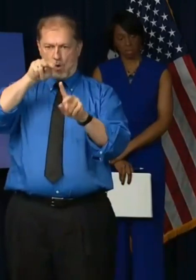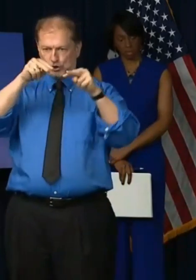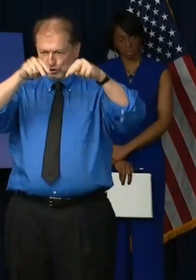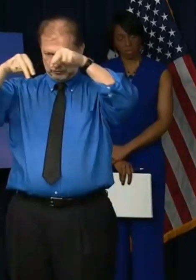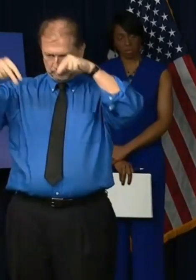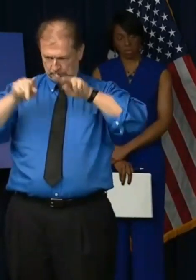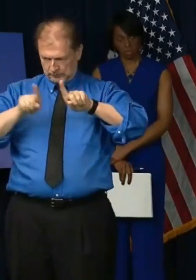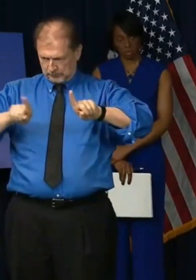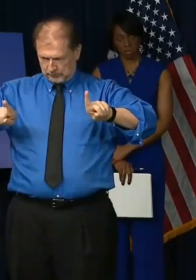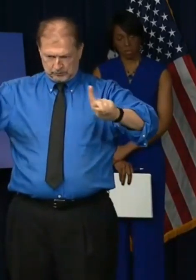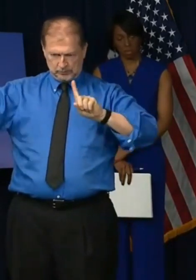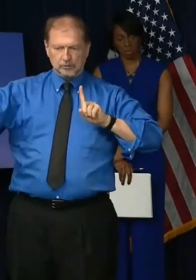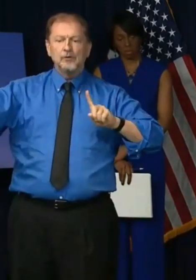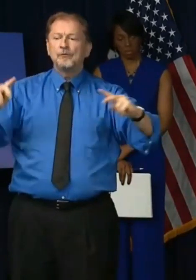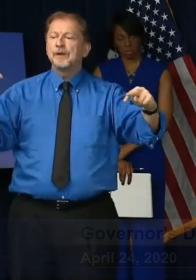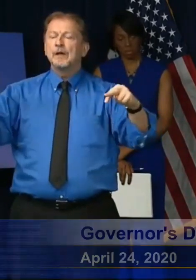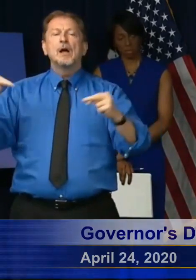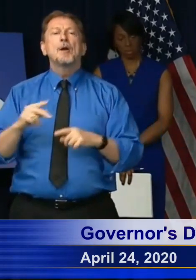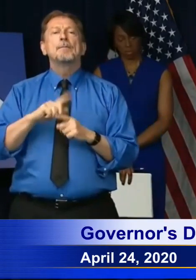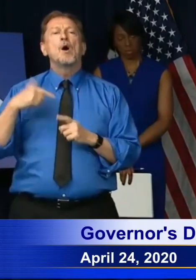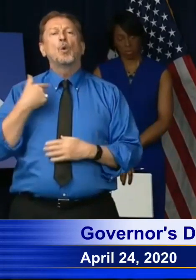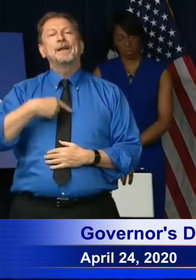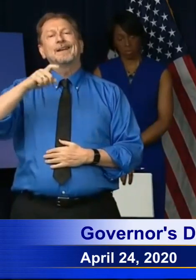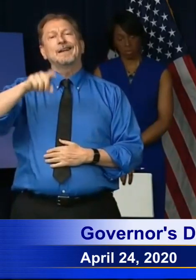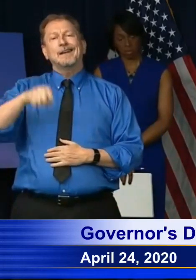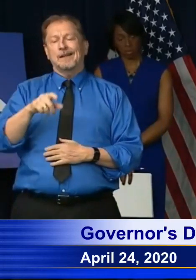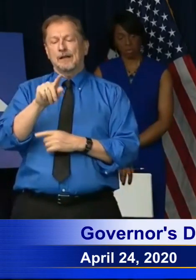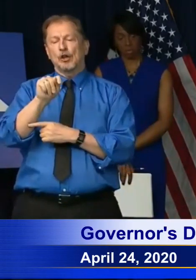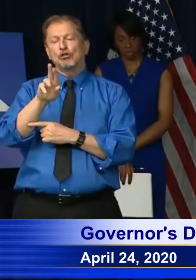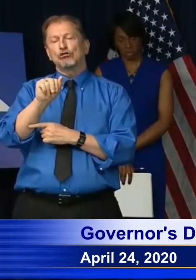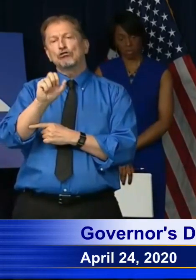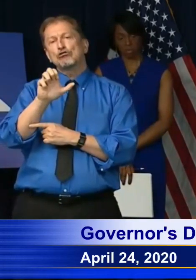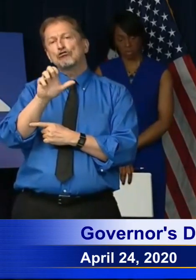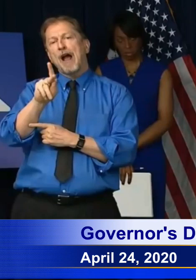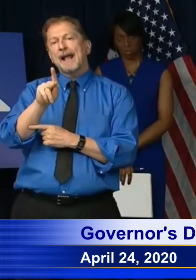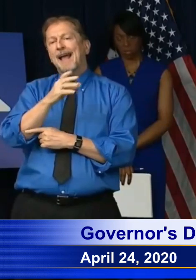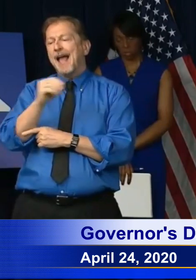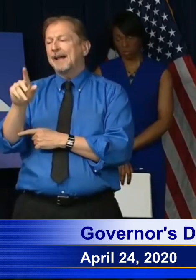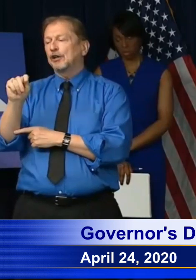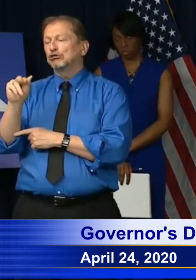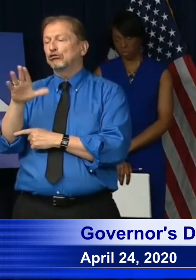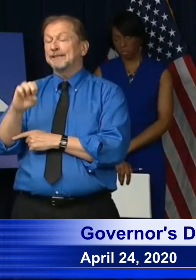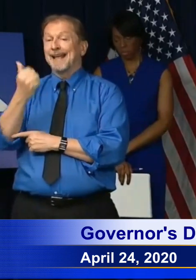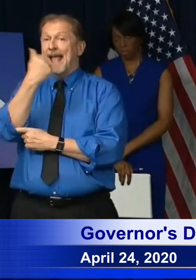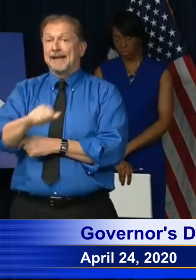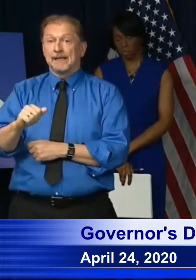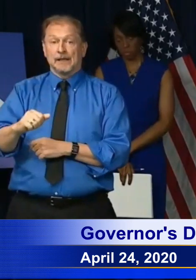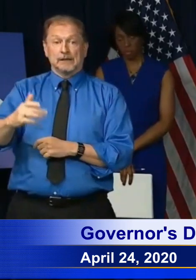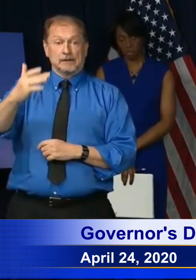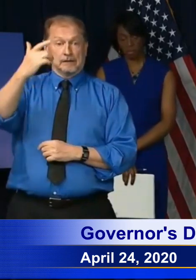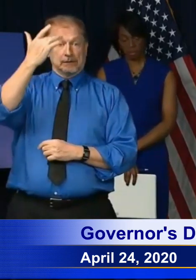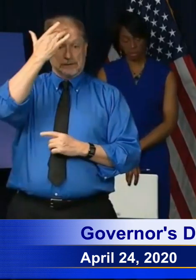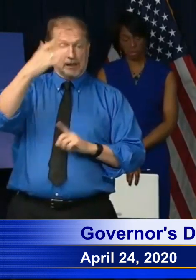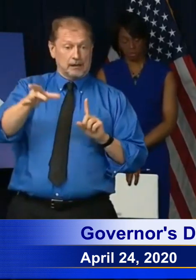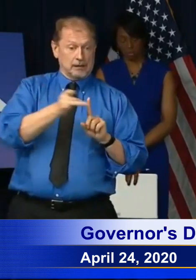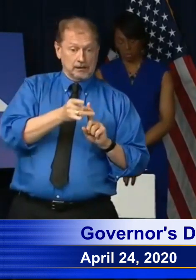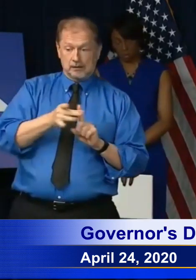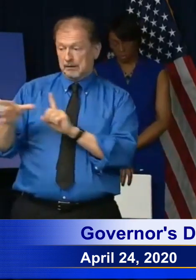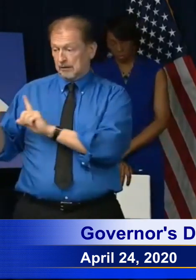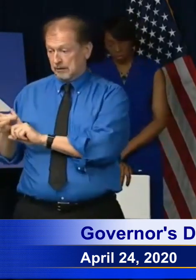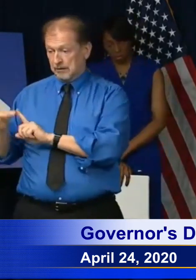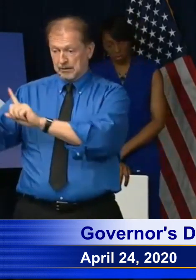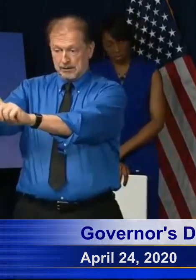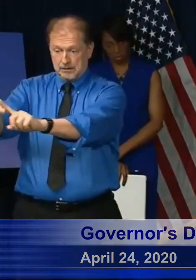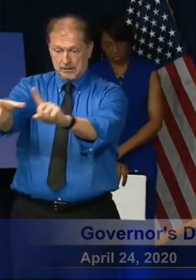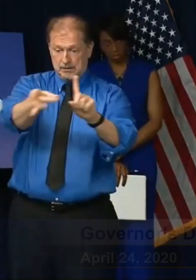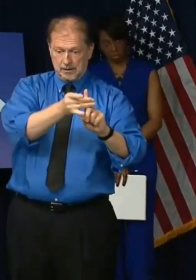tracking and tracing capability that would cover everybody that is tested positive. You want every person that tests positive